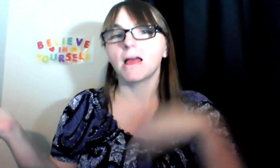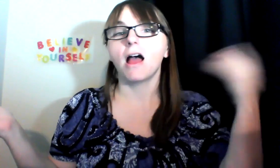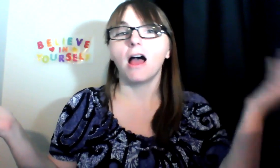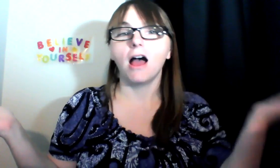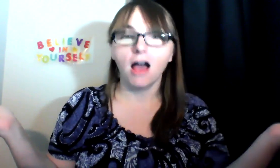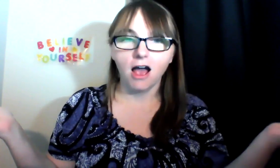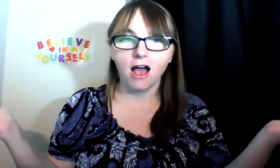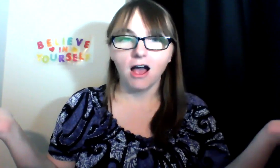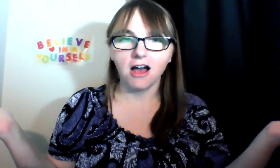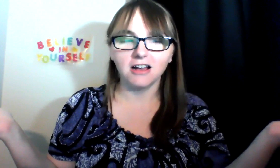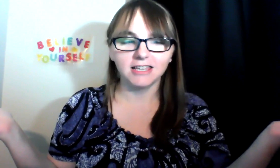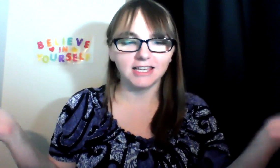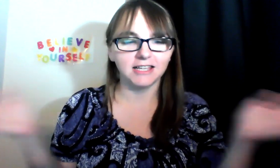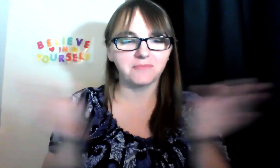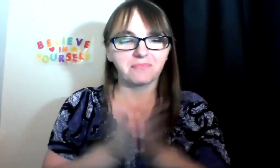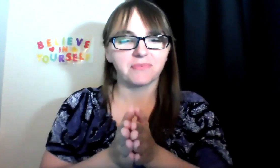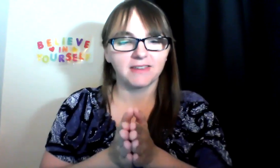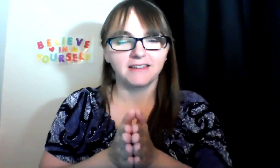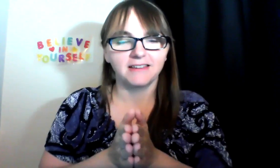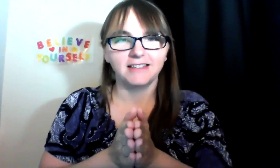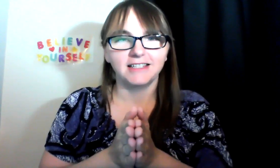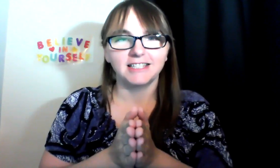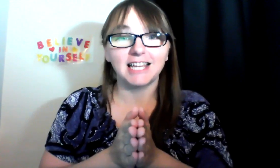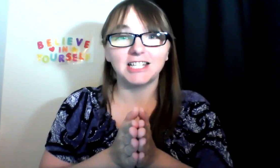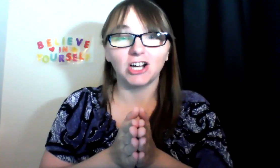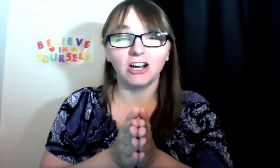Anki. Anki. Say dog.